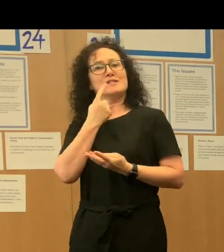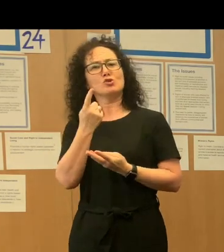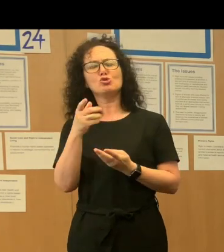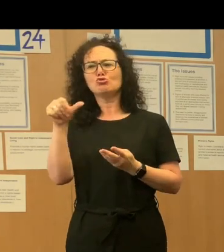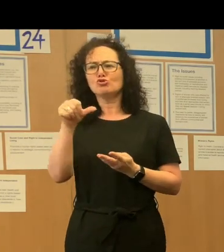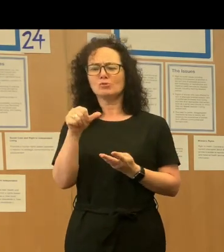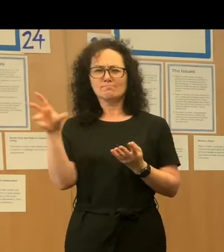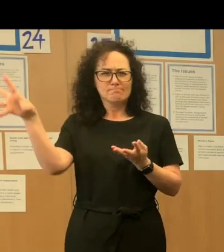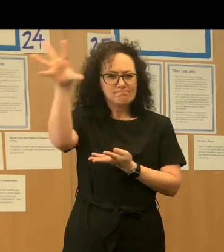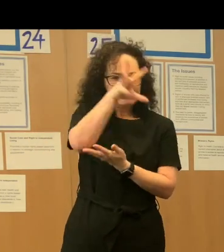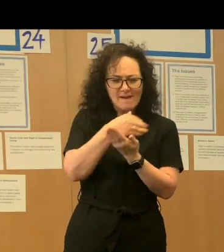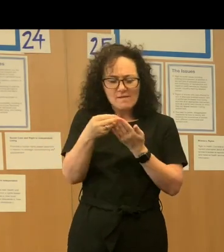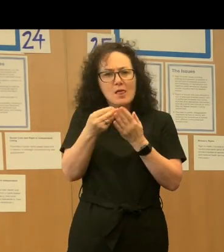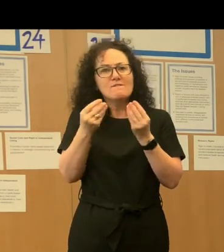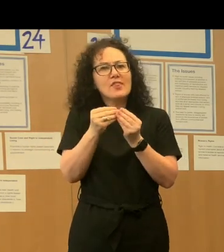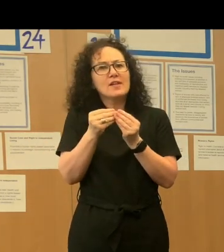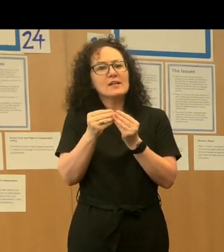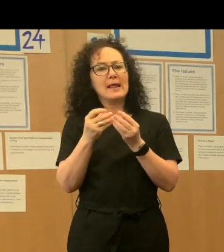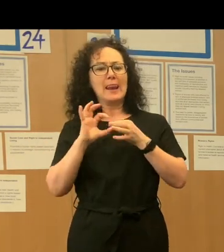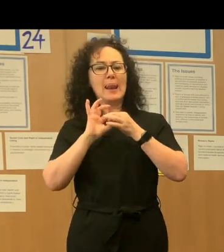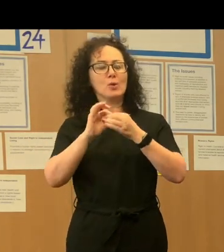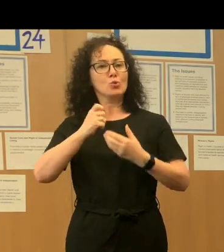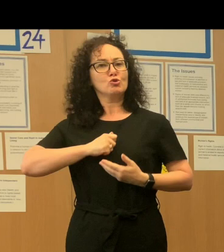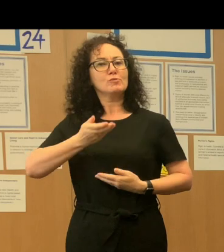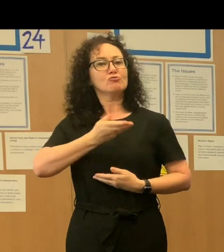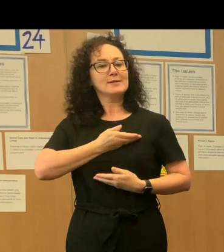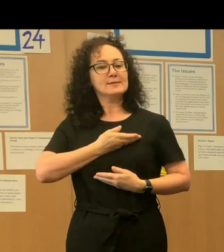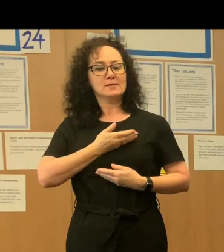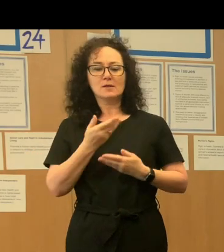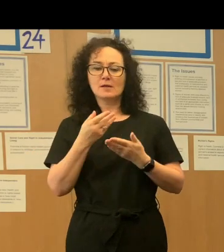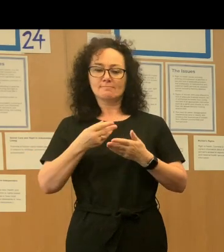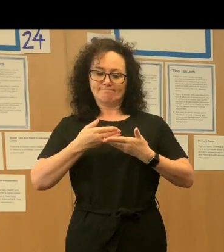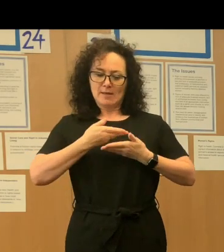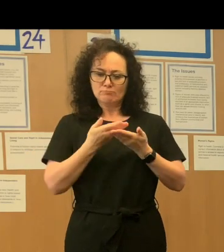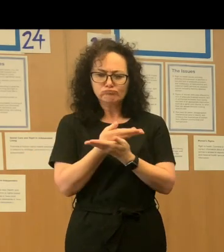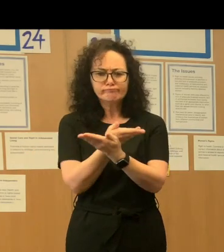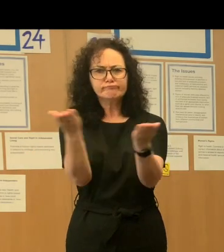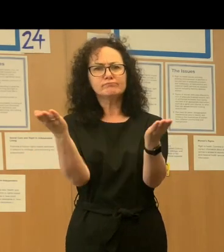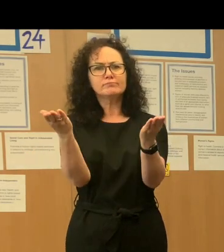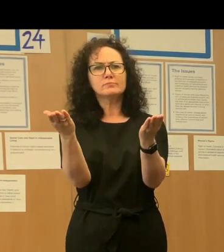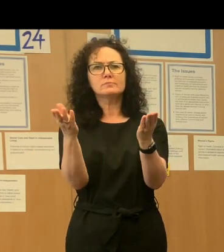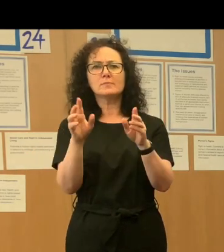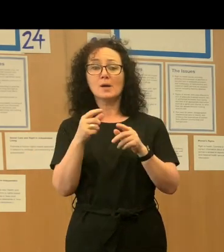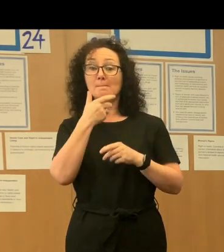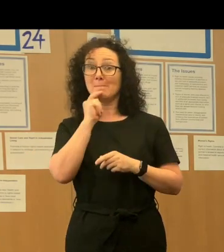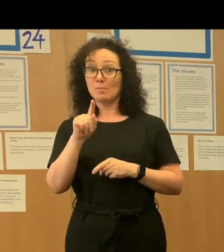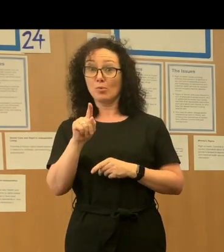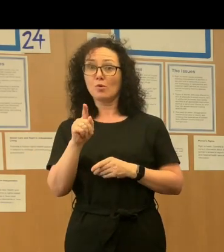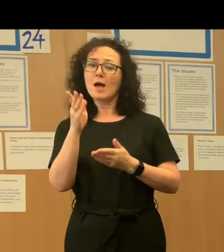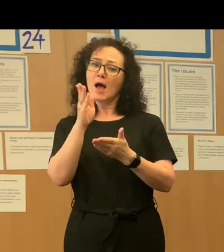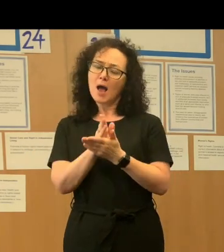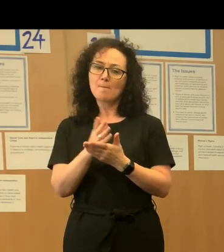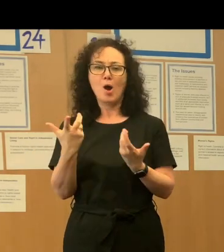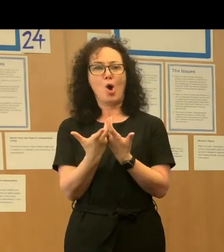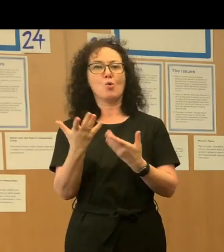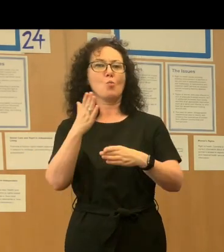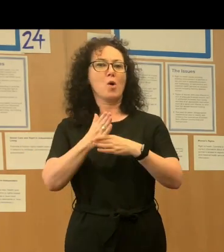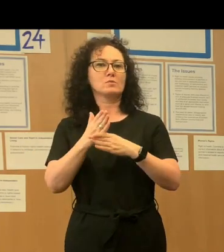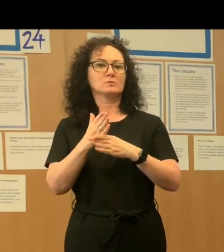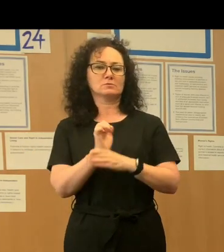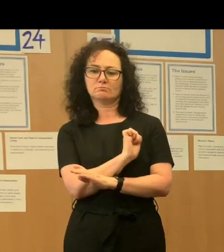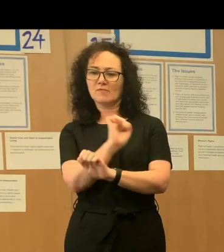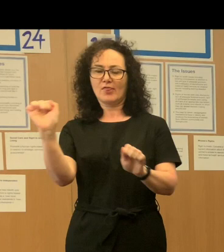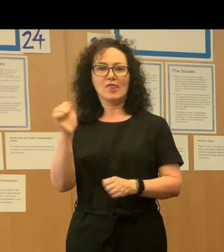human rights, and set out the steps that the country is going to take to make those rights a reality in people's lives. So that's what it is. It's a